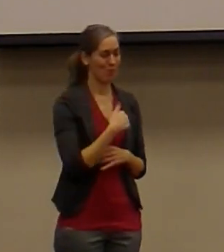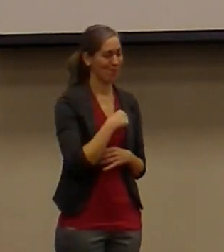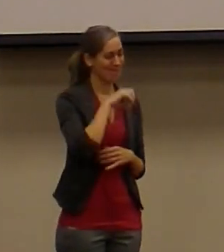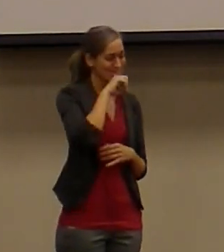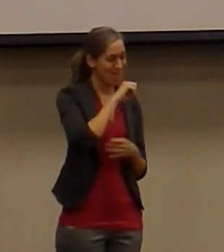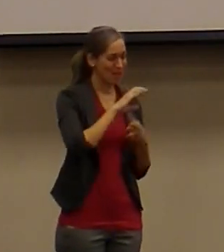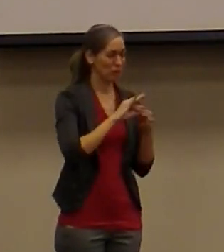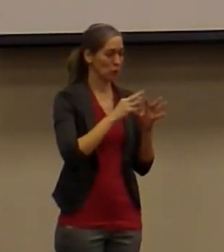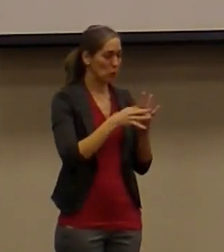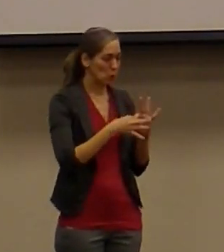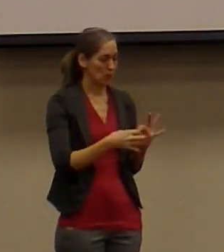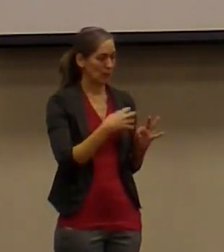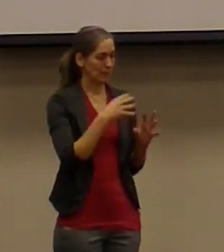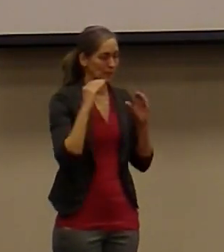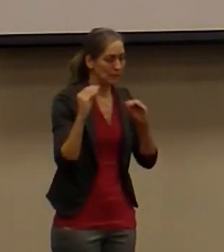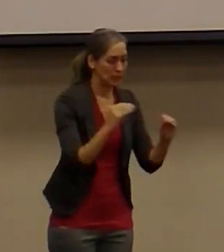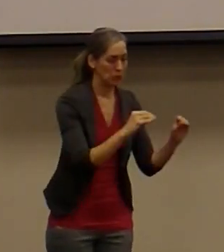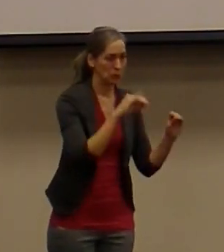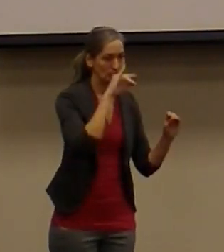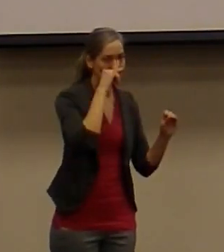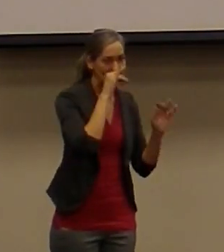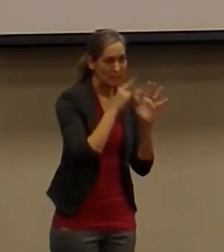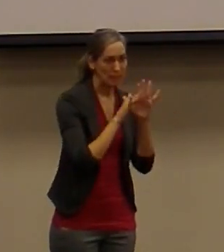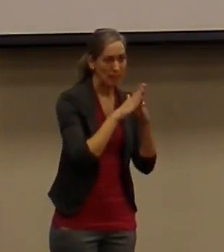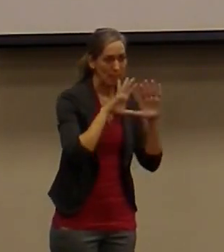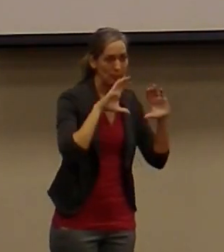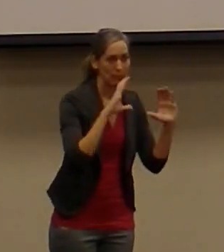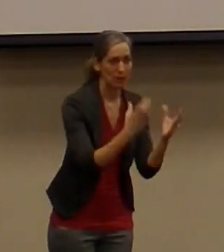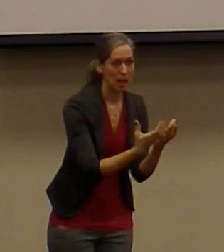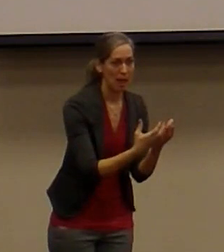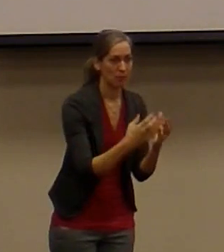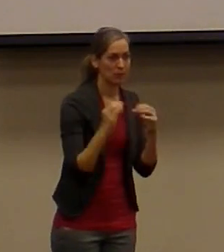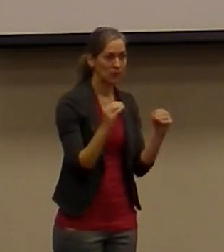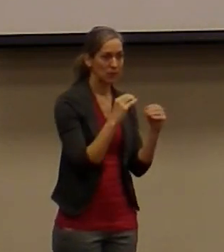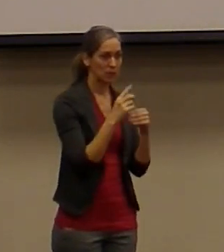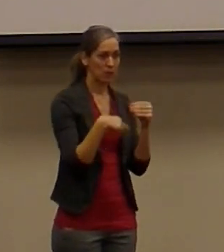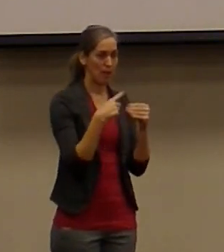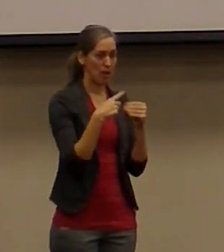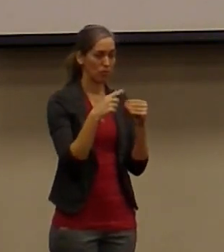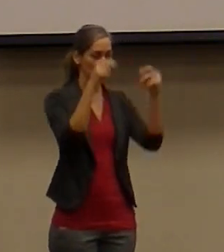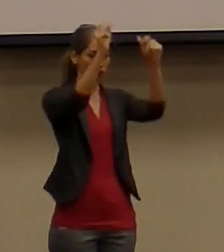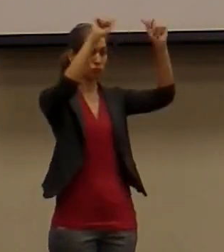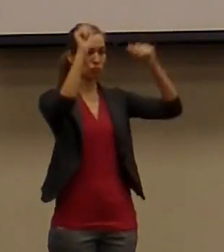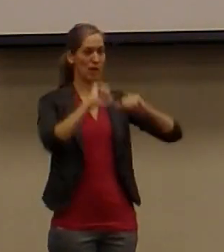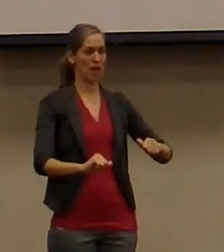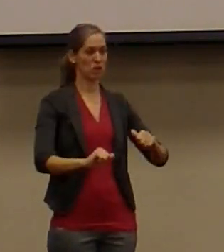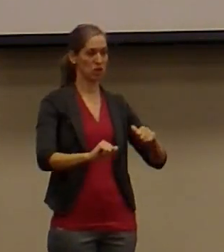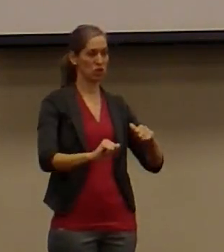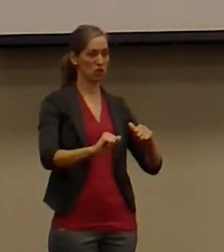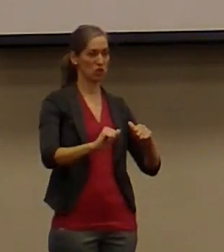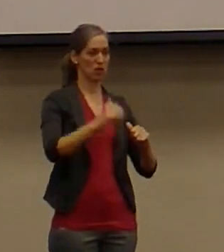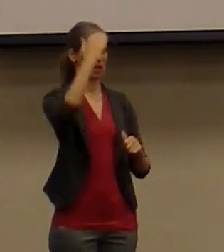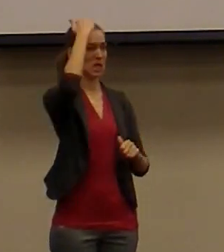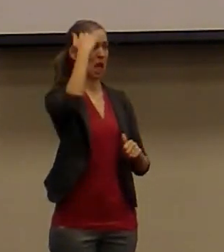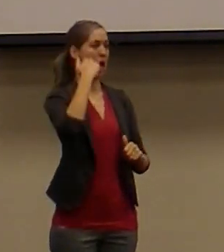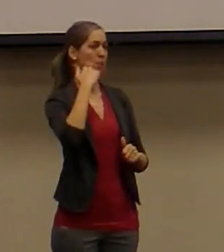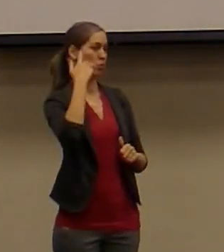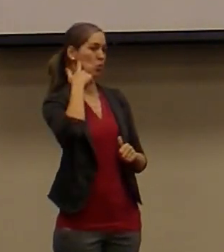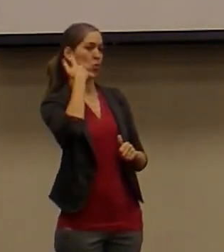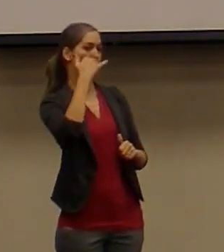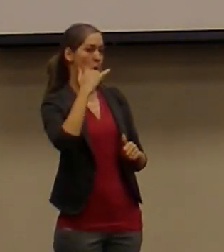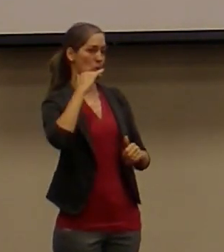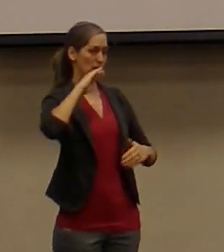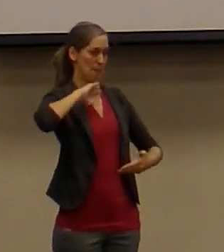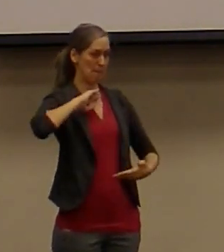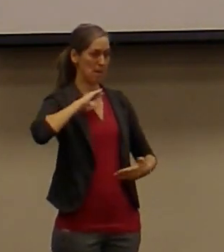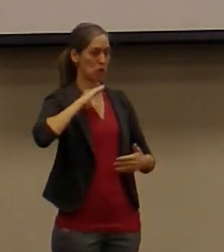Sunday school class and so forth, about the great statue with the upper portion out of gold and the mid portion out of silver, and then as you